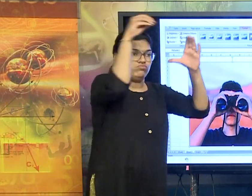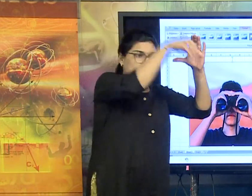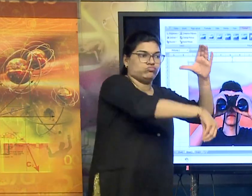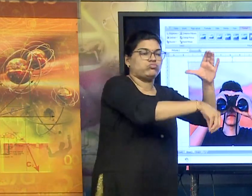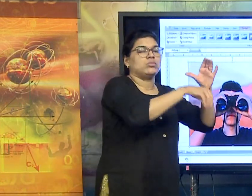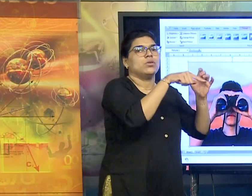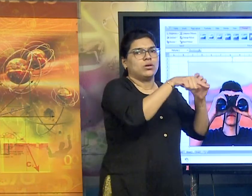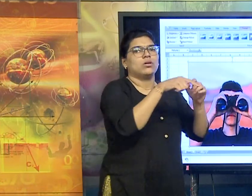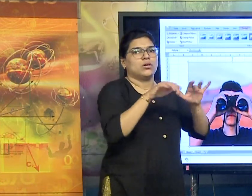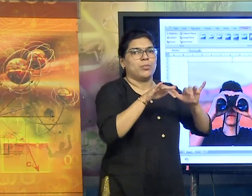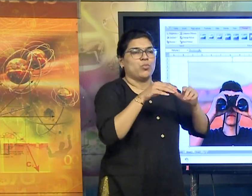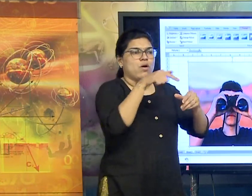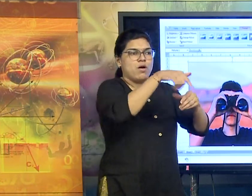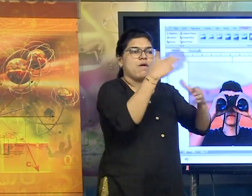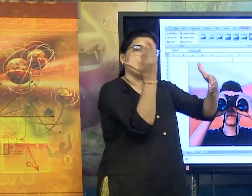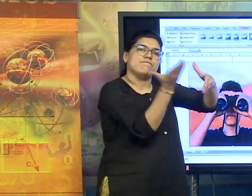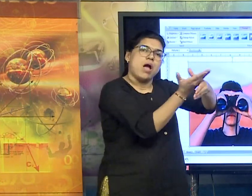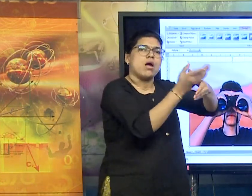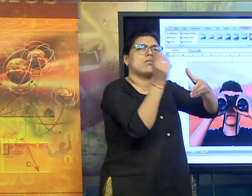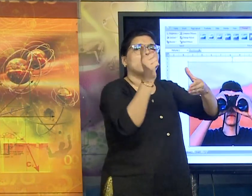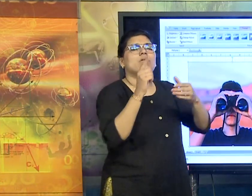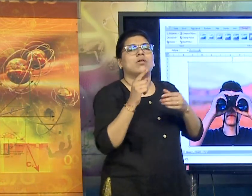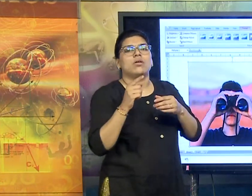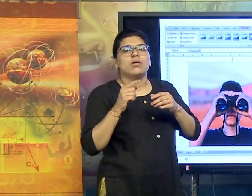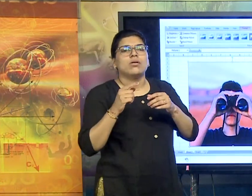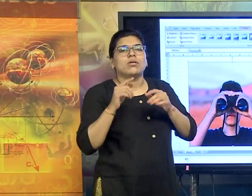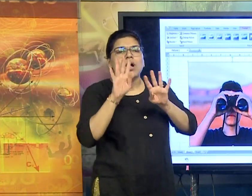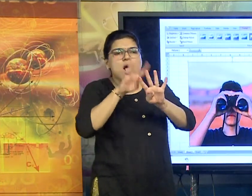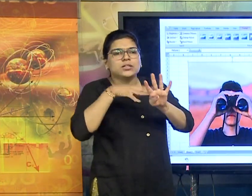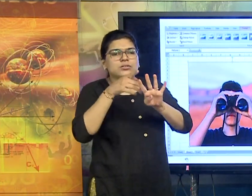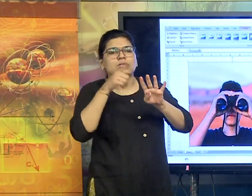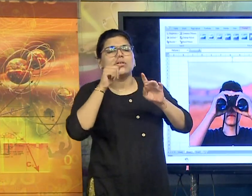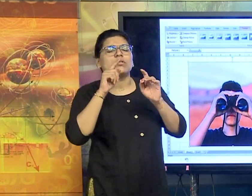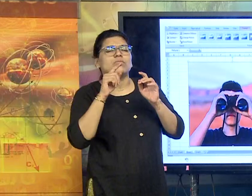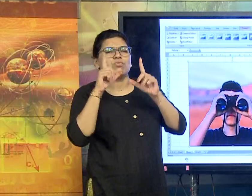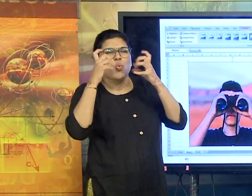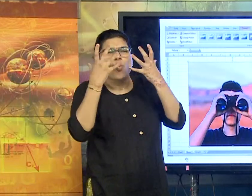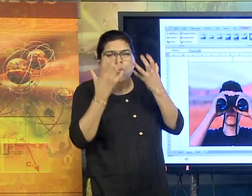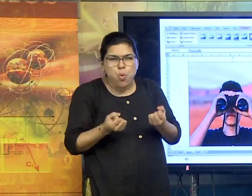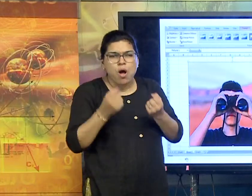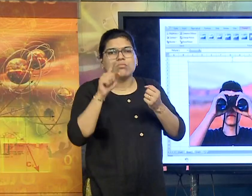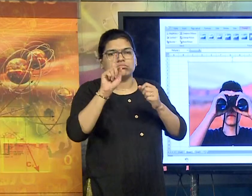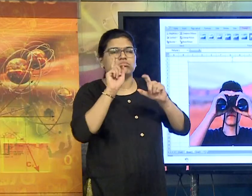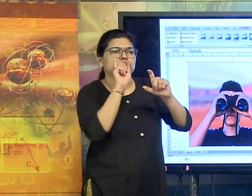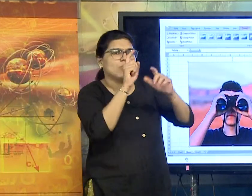you can easily put all those saved photos, saved